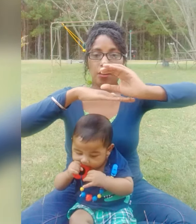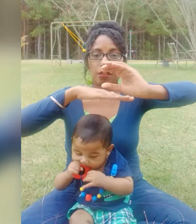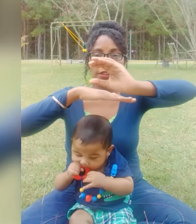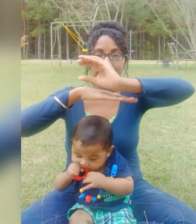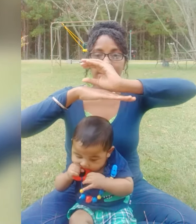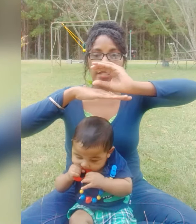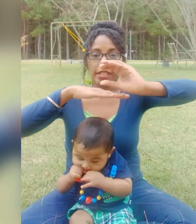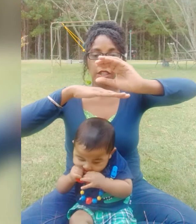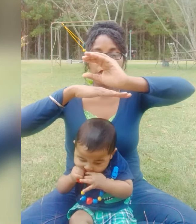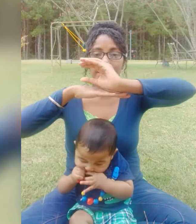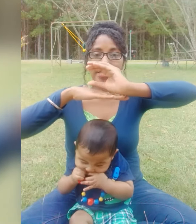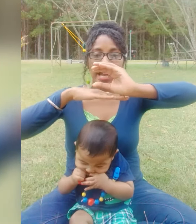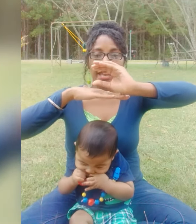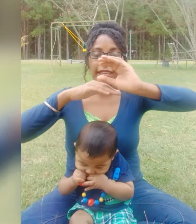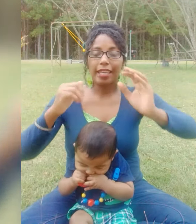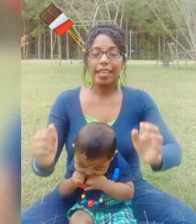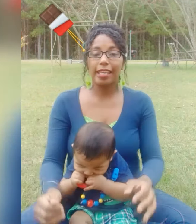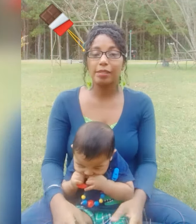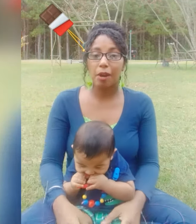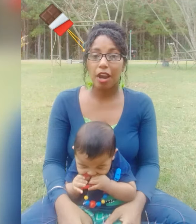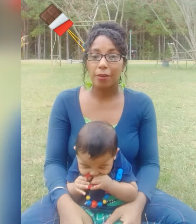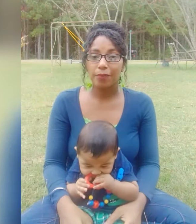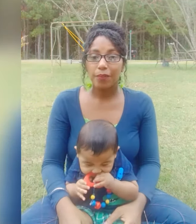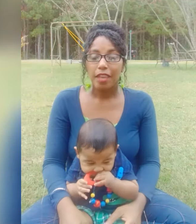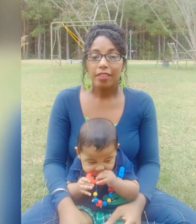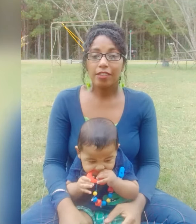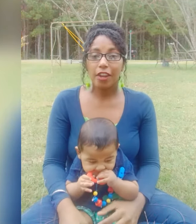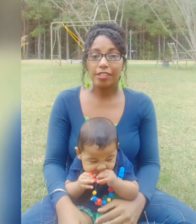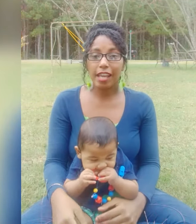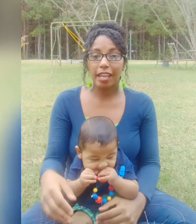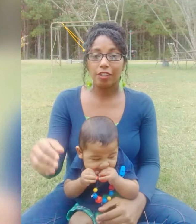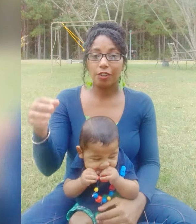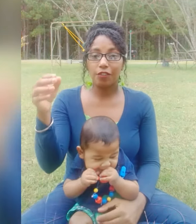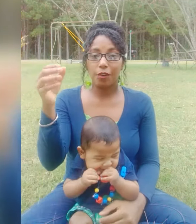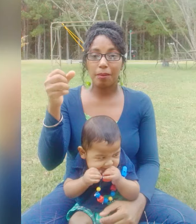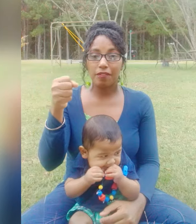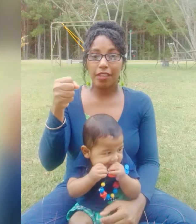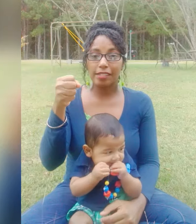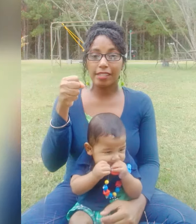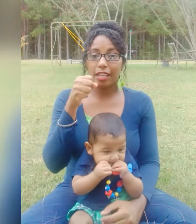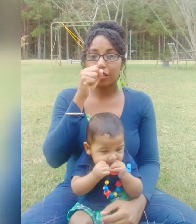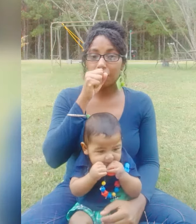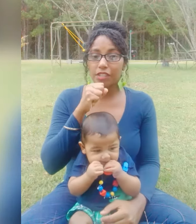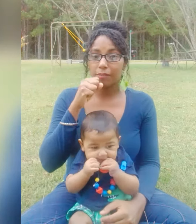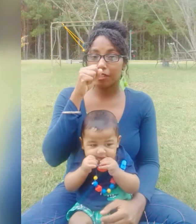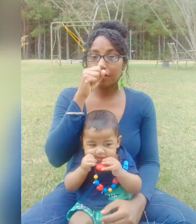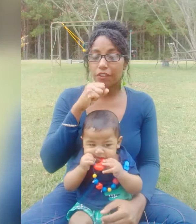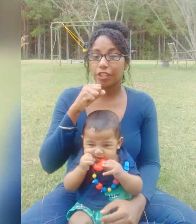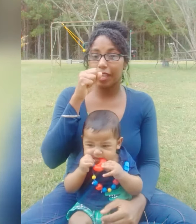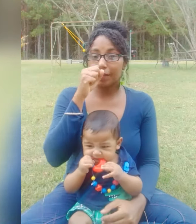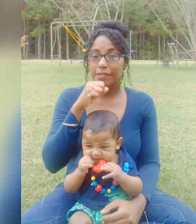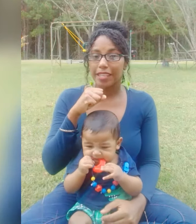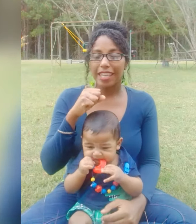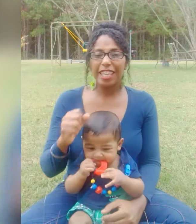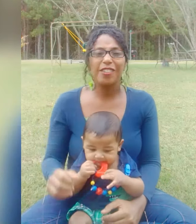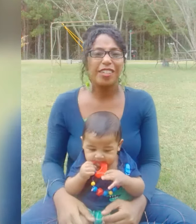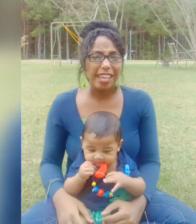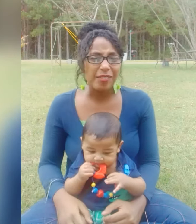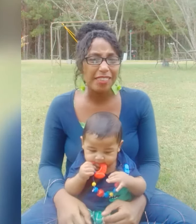it. You just signed candy bar. The third sign, you're going to form a fist, and you do this motion in front of your lips. Can you guess what that